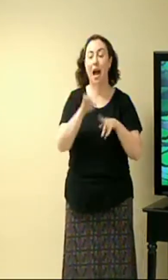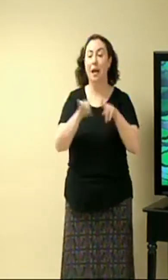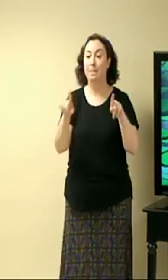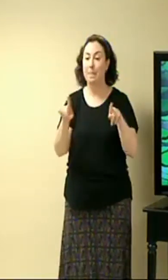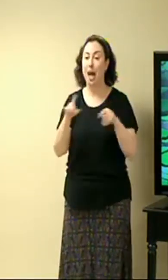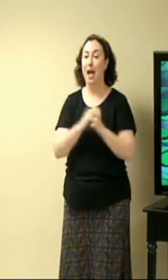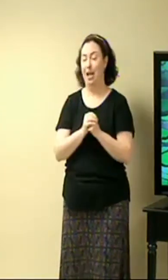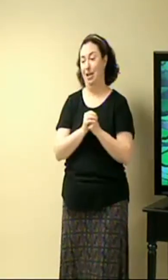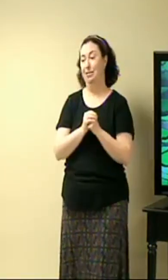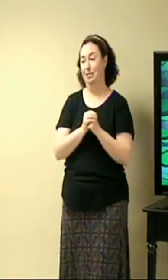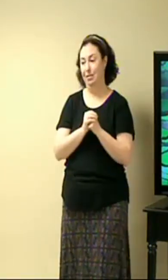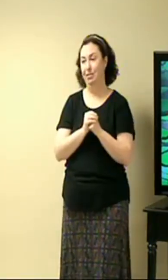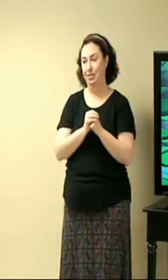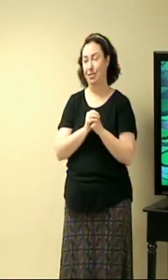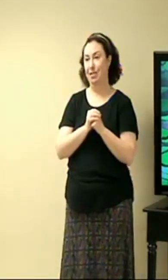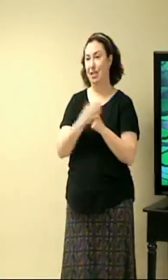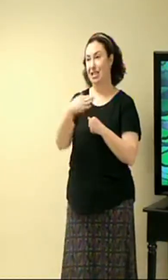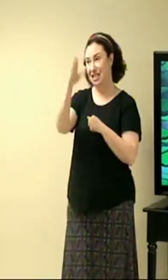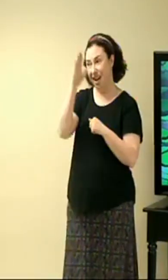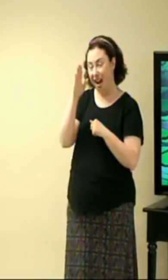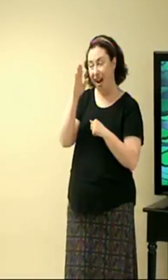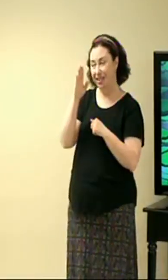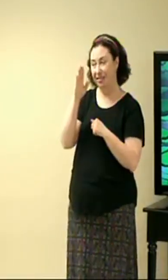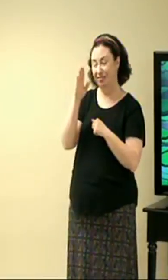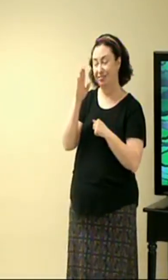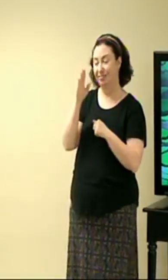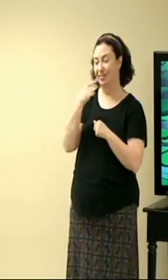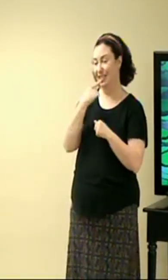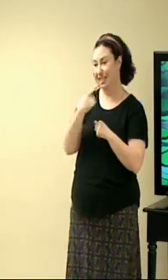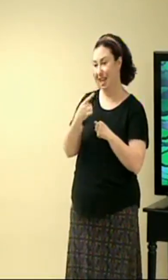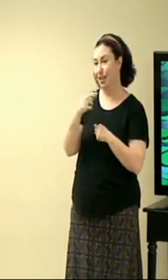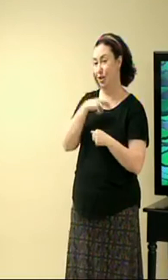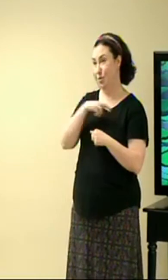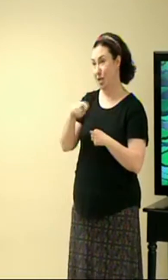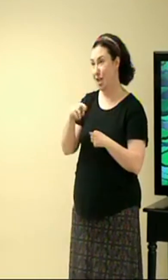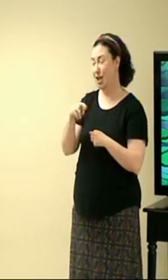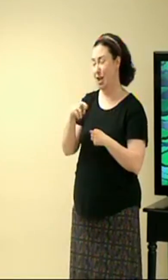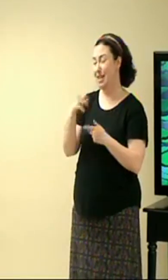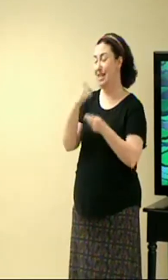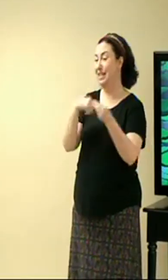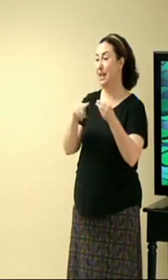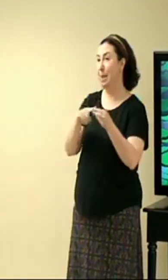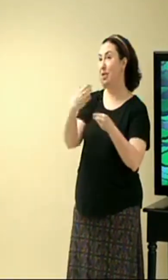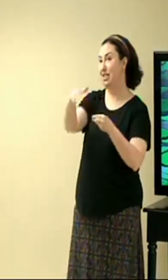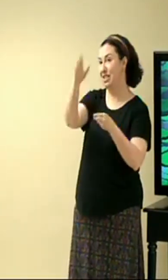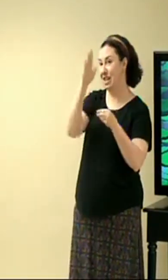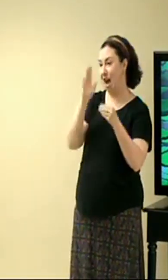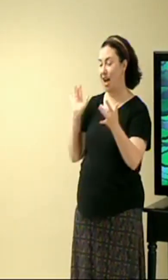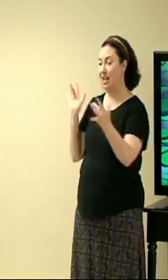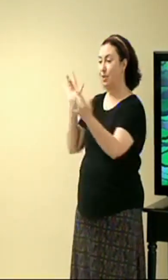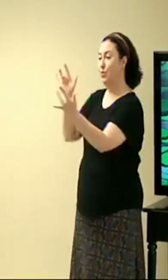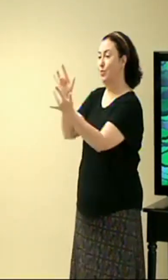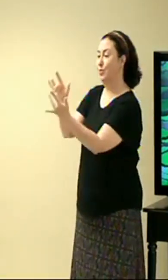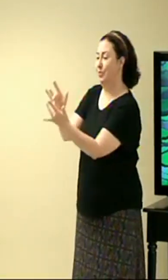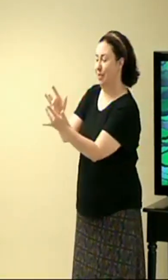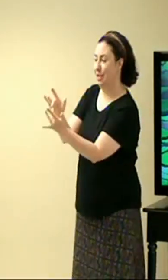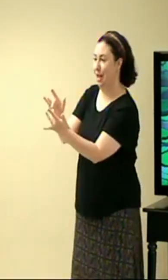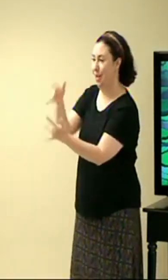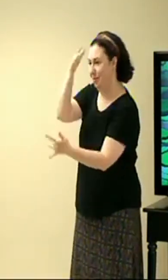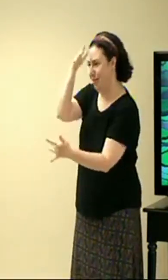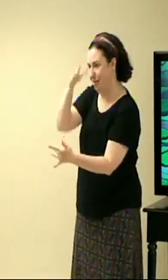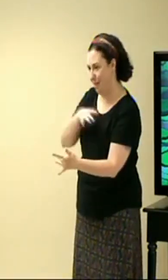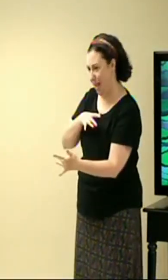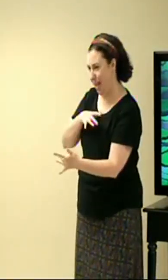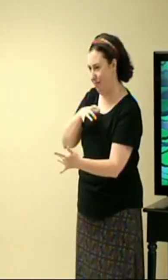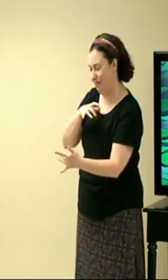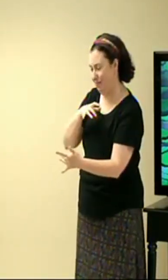man by sending his son to die on a cross and rise from the dead in our place for our forgiveness. And so what Jesus